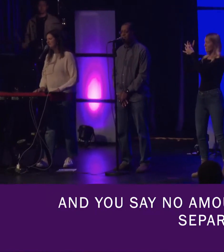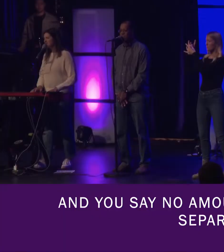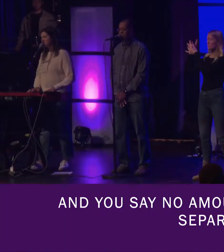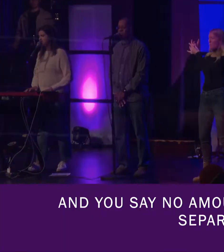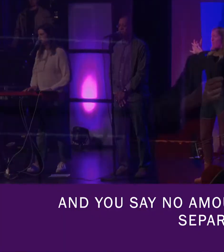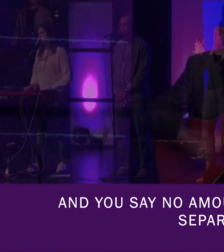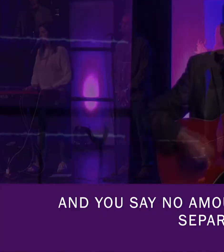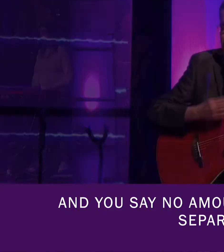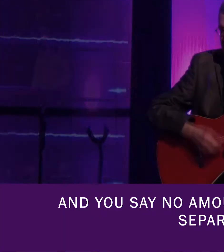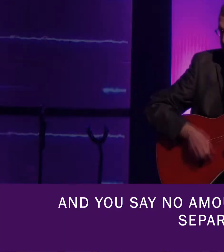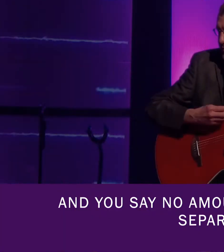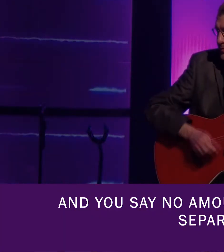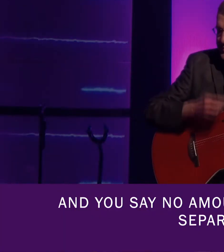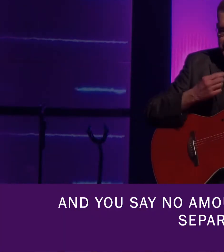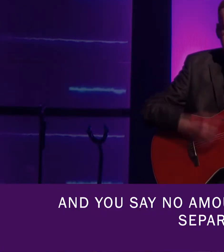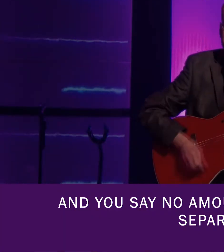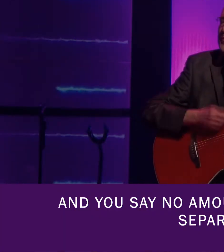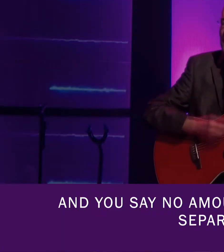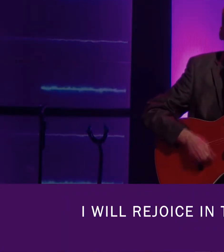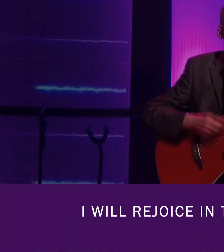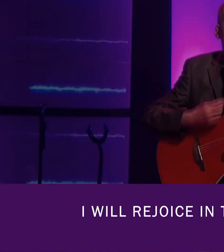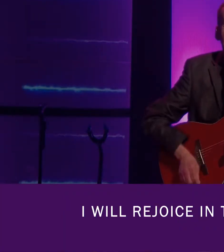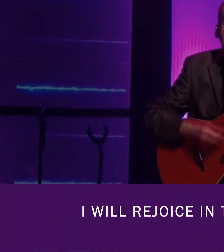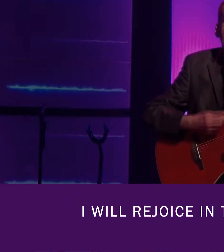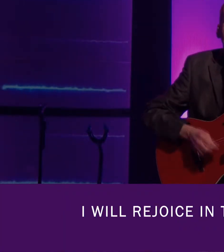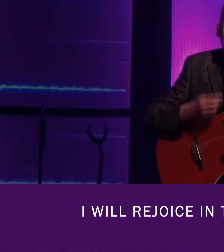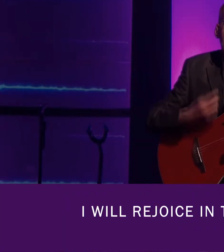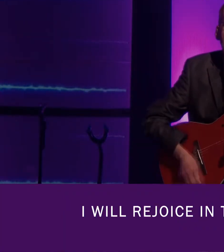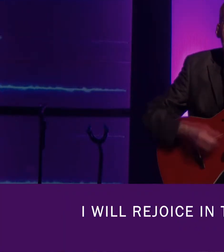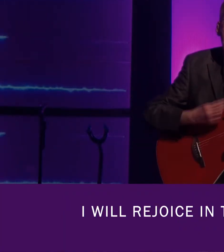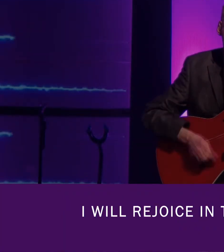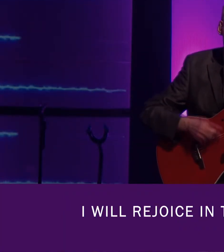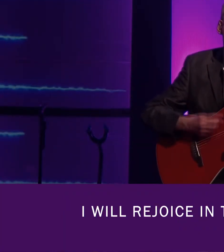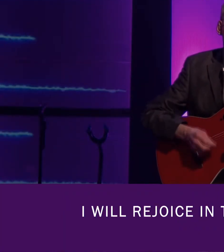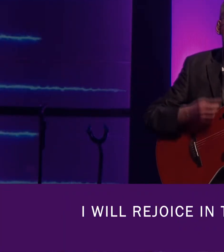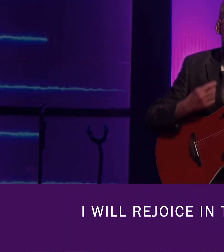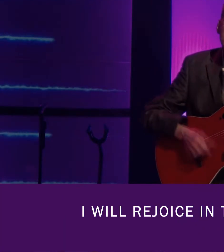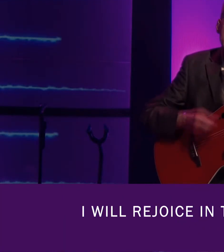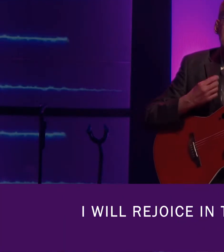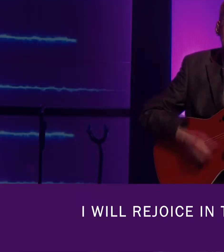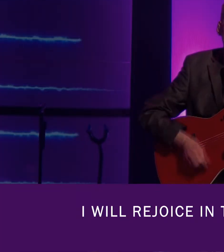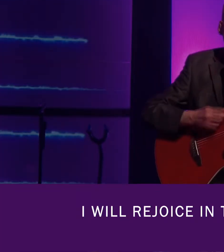us. I will rejoice